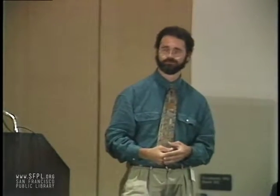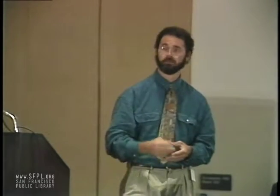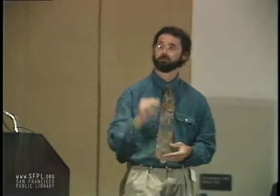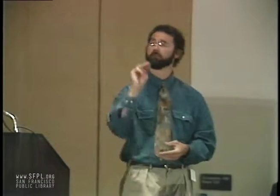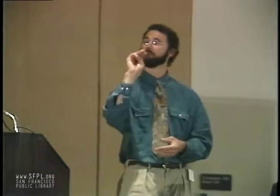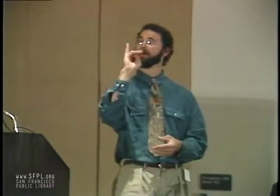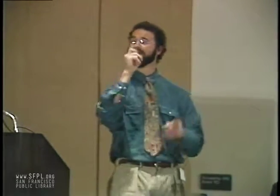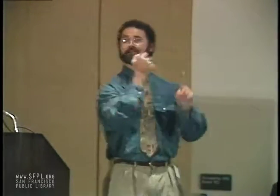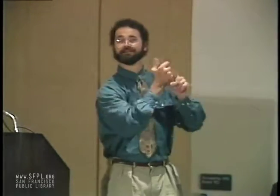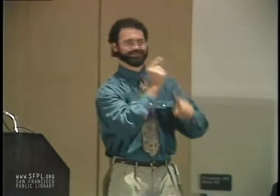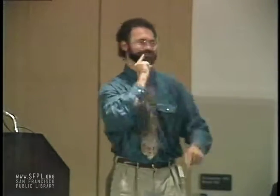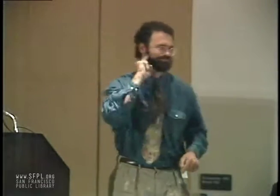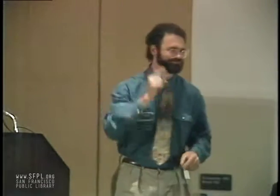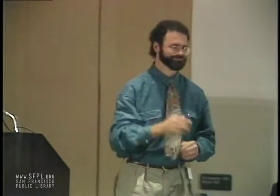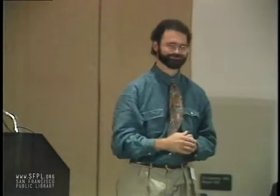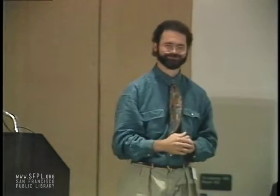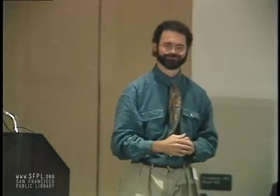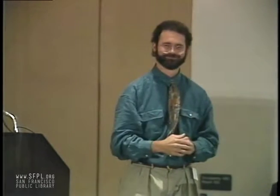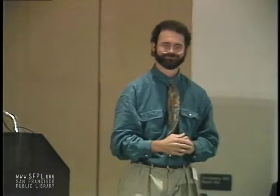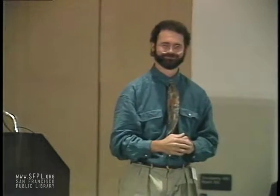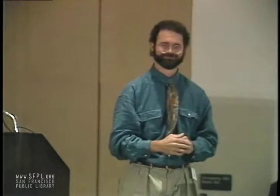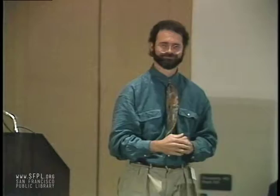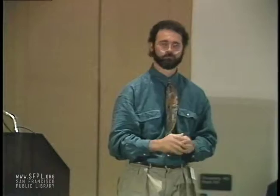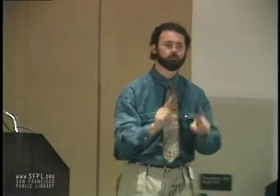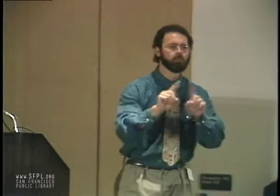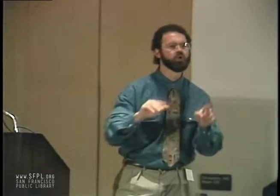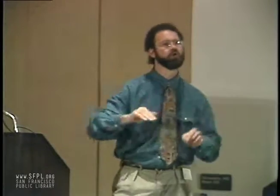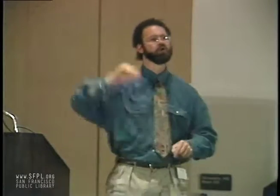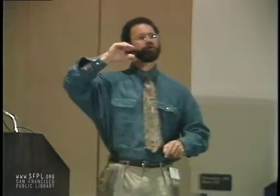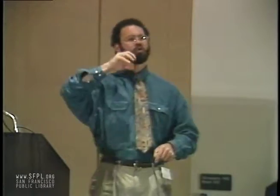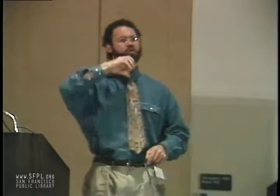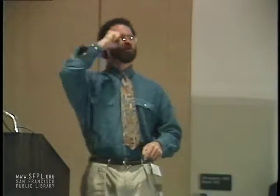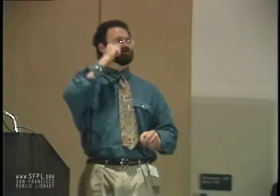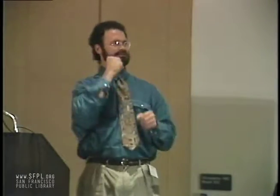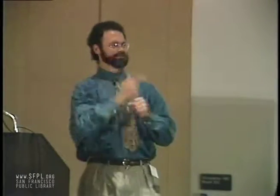that another person had said. Because Mike himself was deaf,